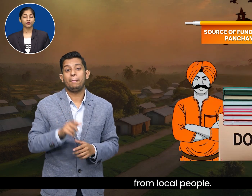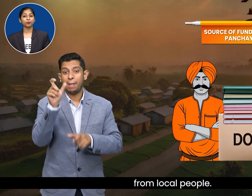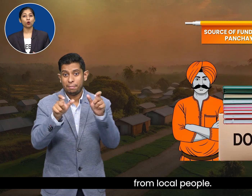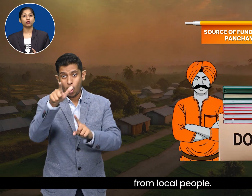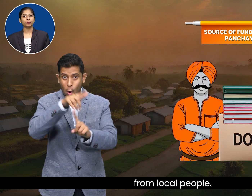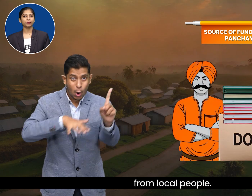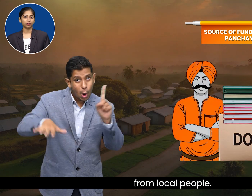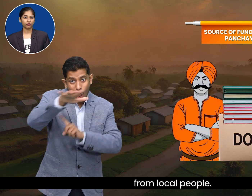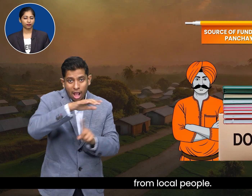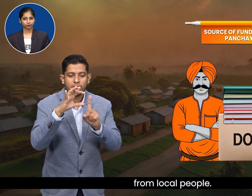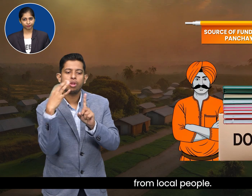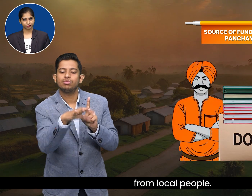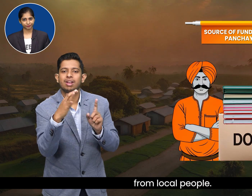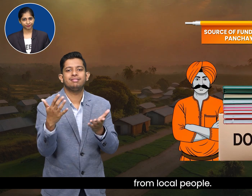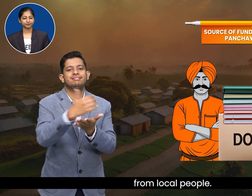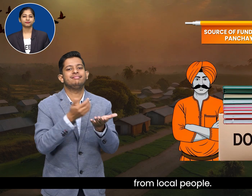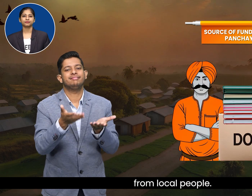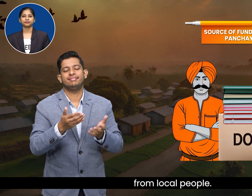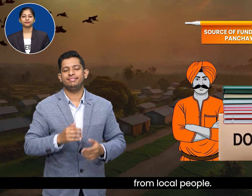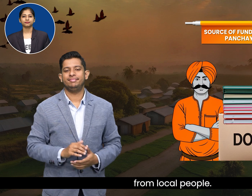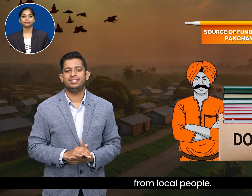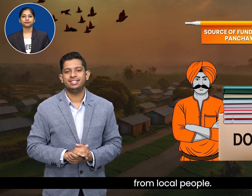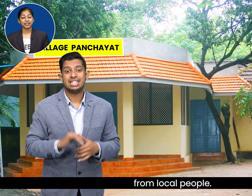Donations from local people,